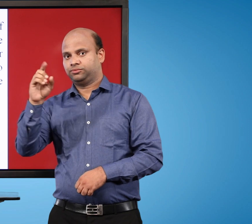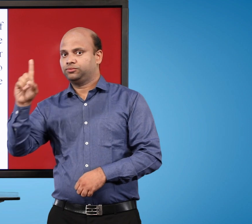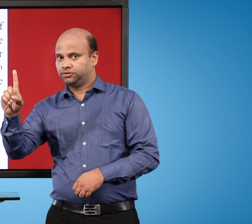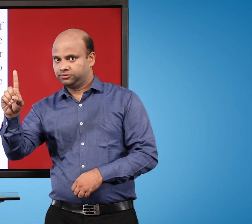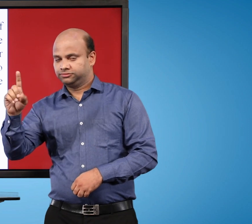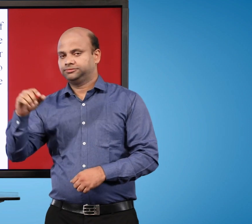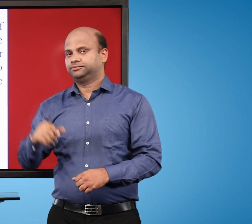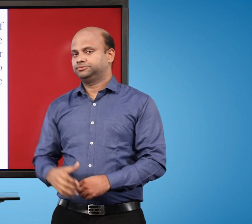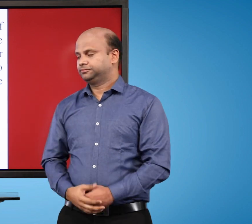100230001.